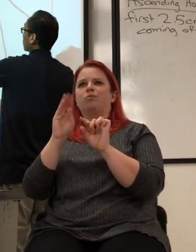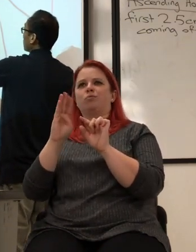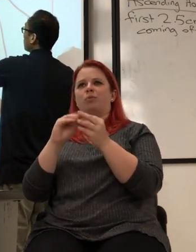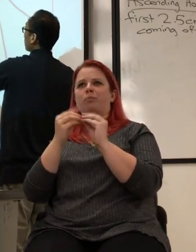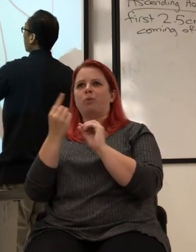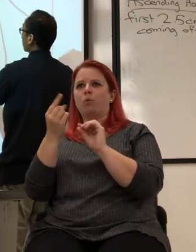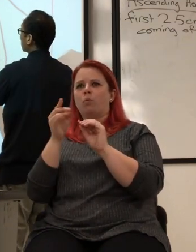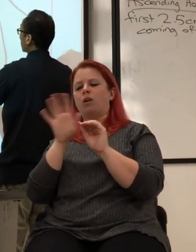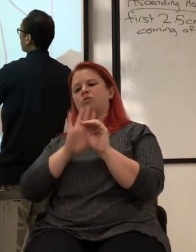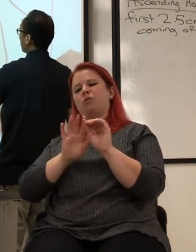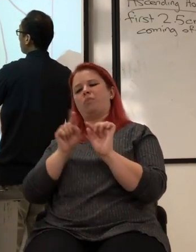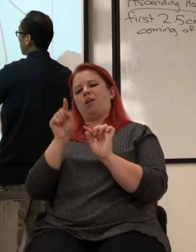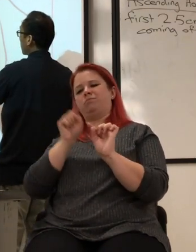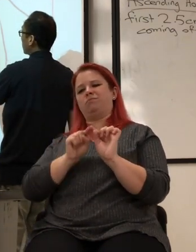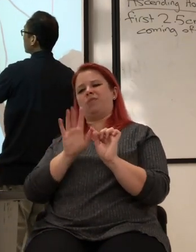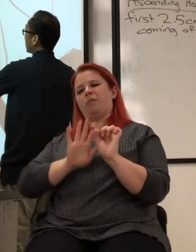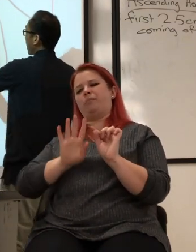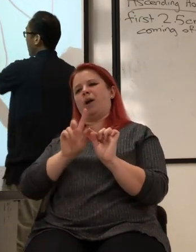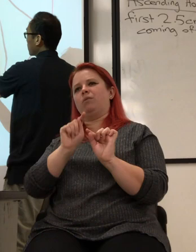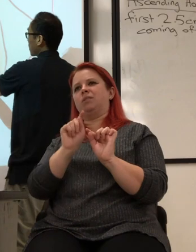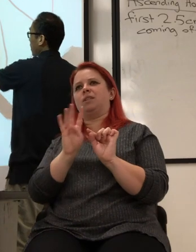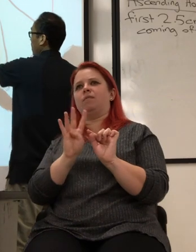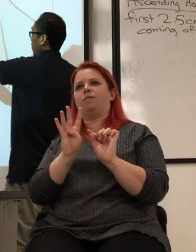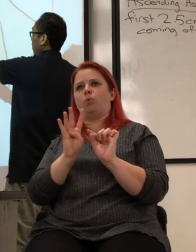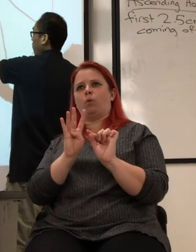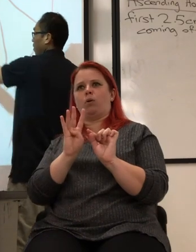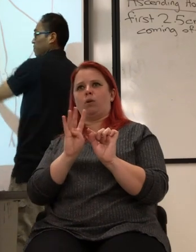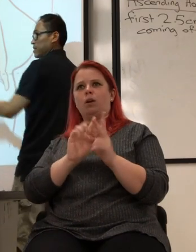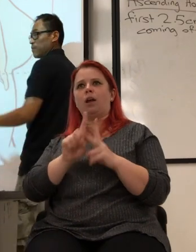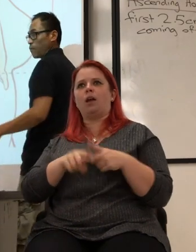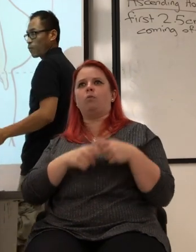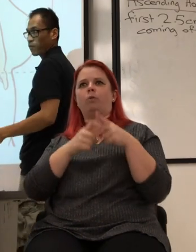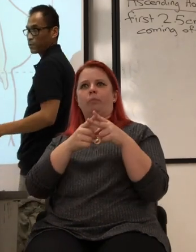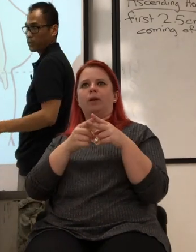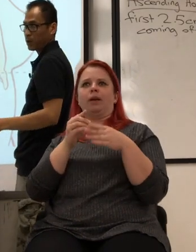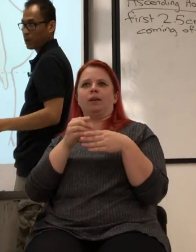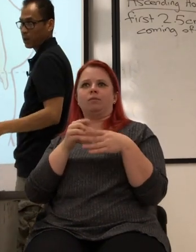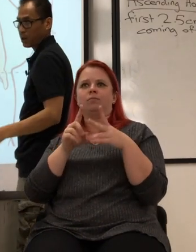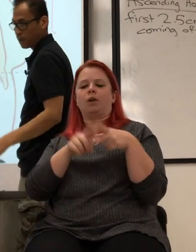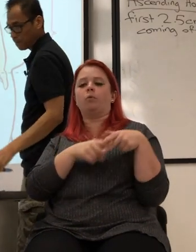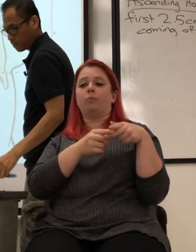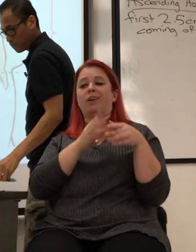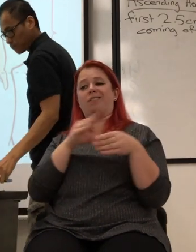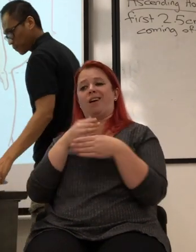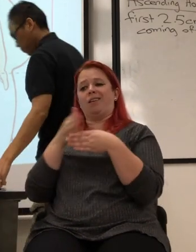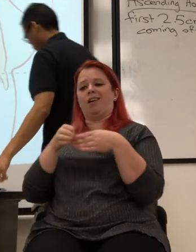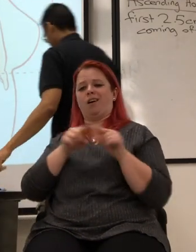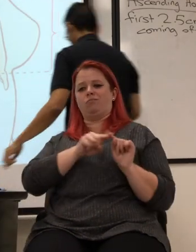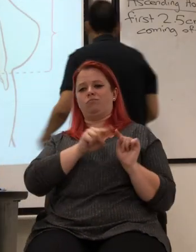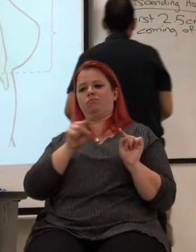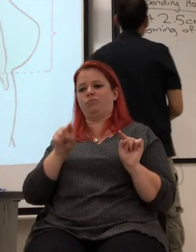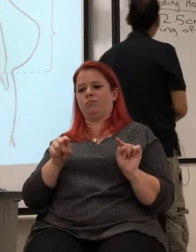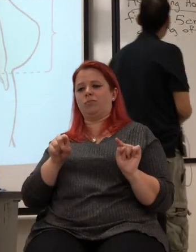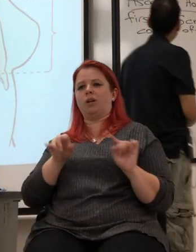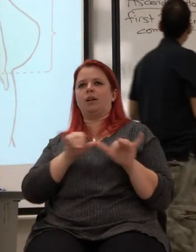So around T4, it begins and ends at the level of T4 vertebra.